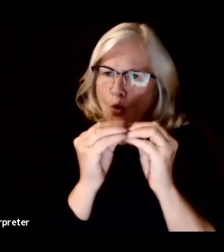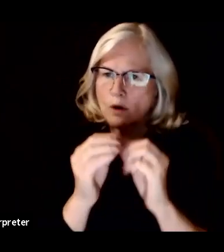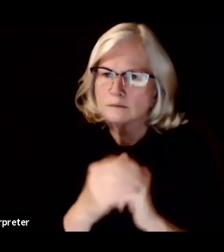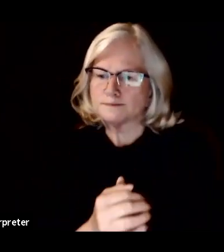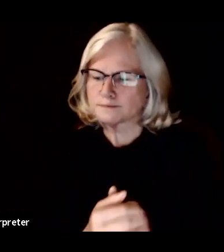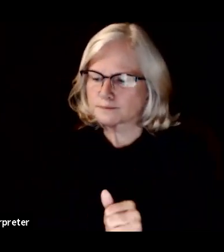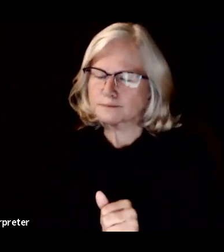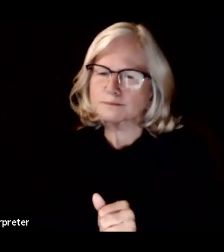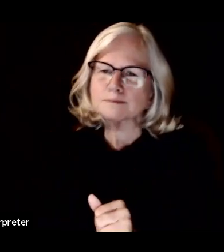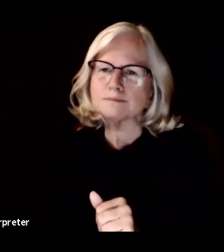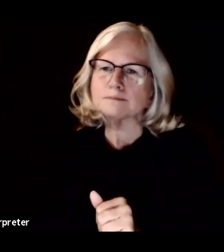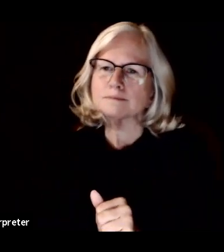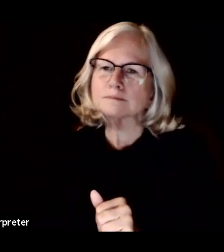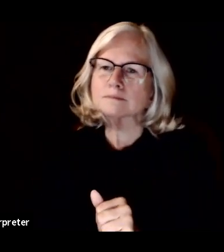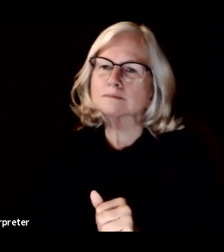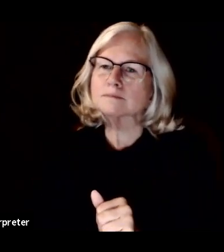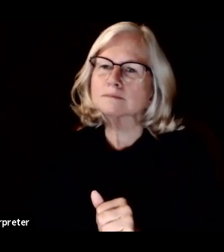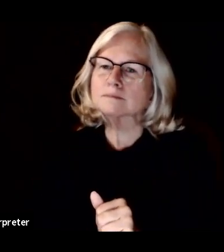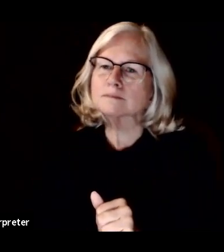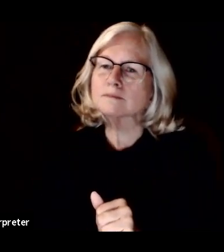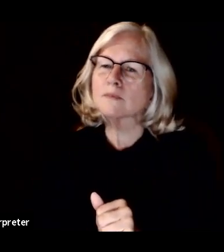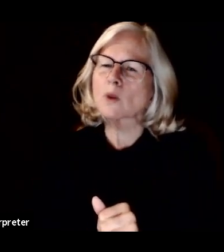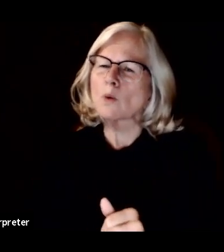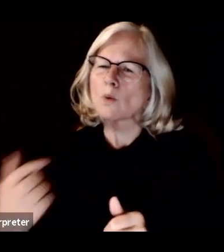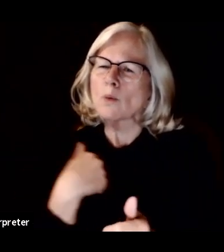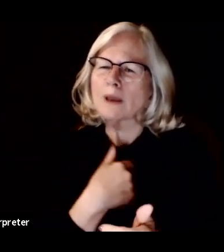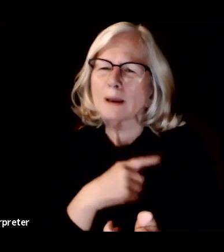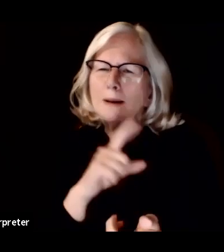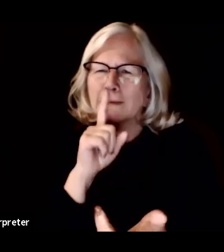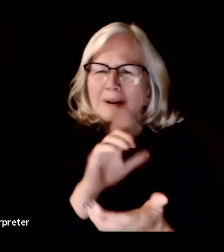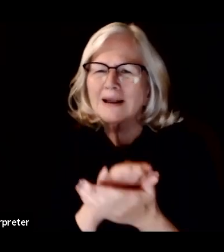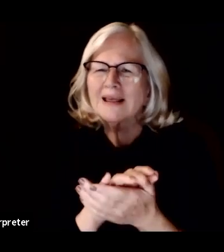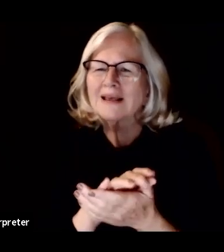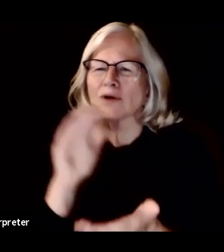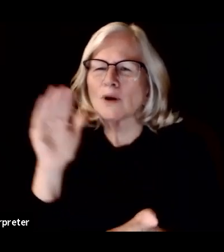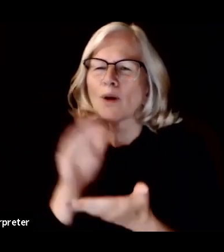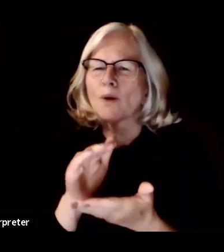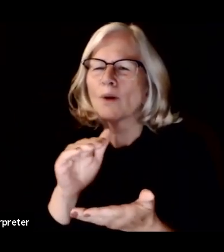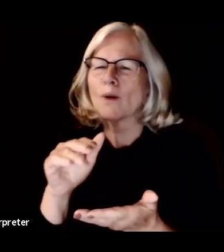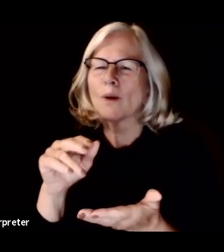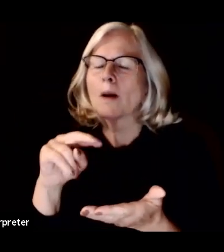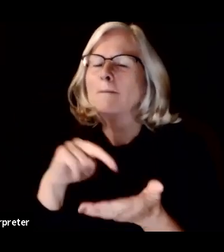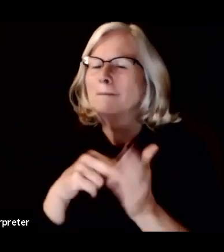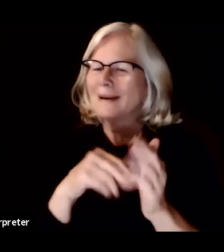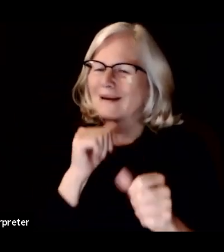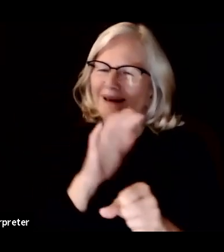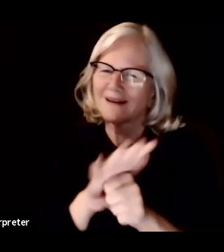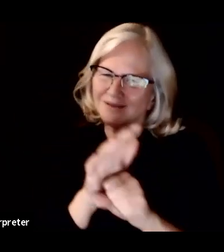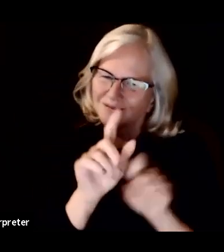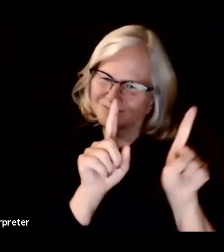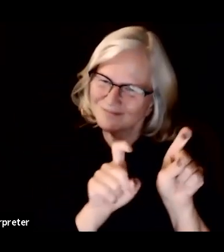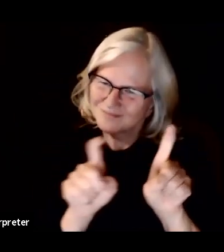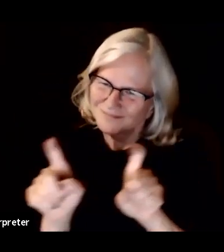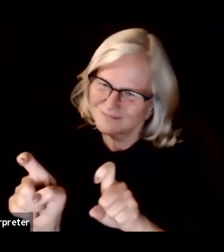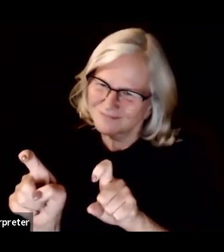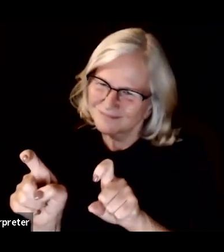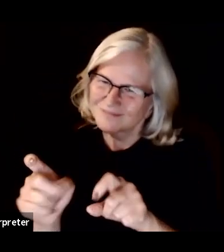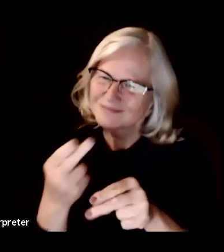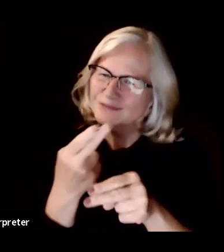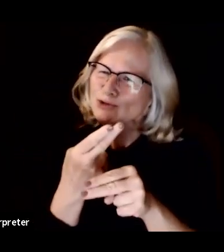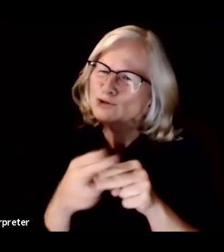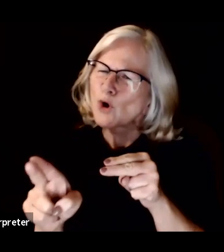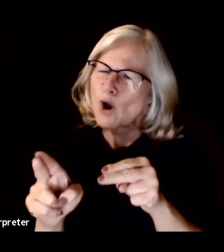not testing adequately to find all the cases that are out there. I just will make a quick comment before handing it off to Chris